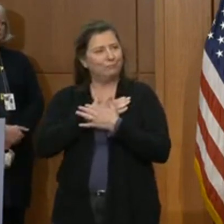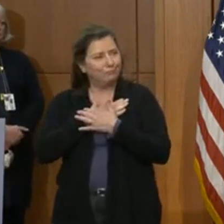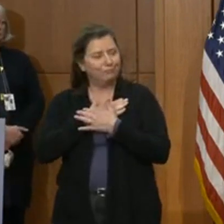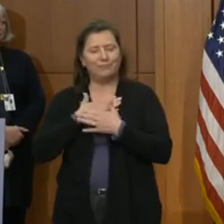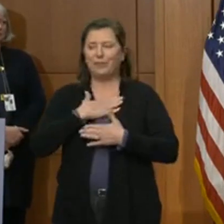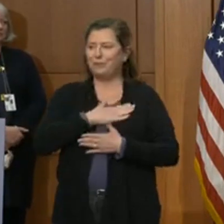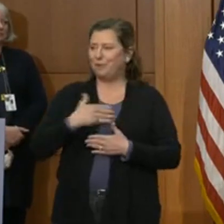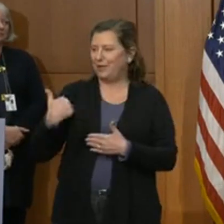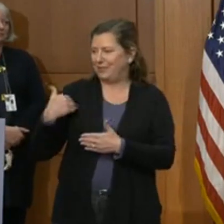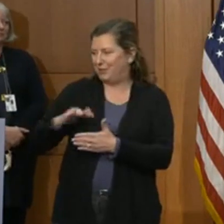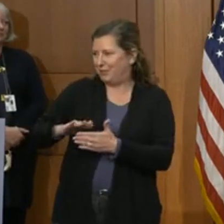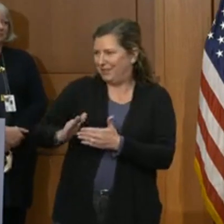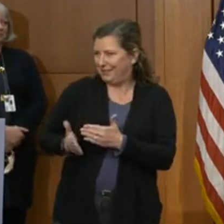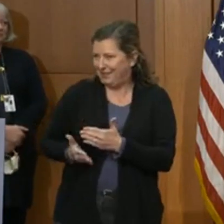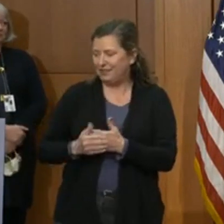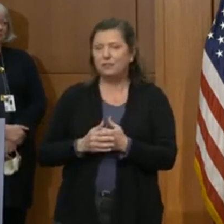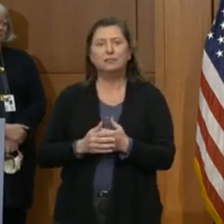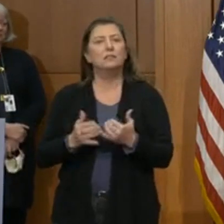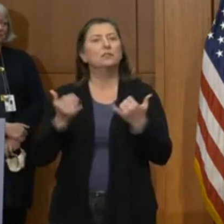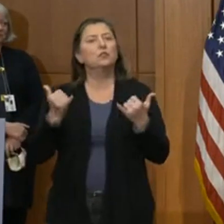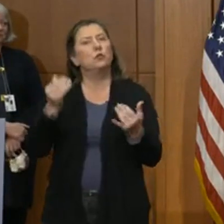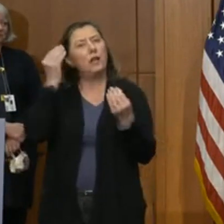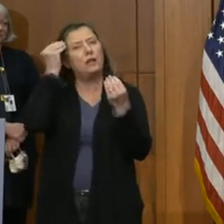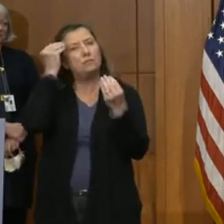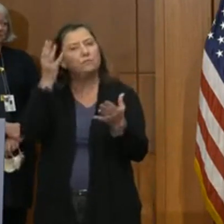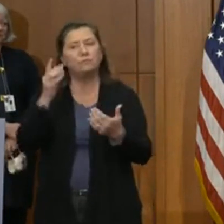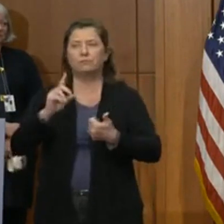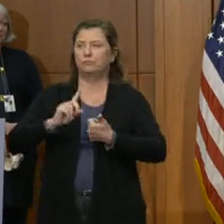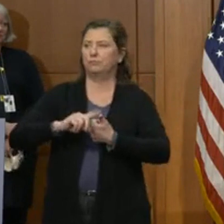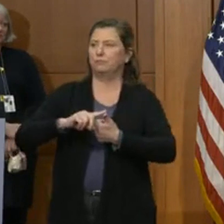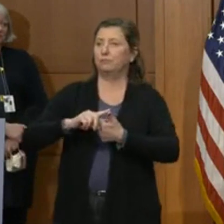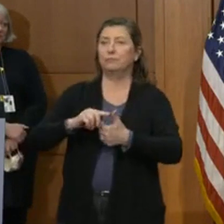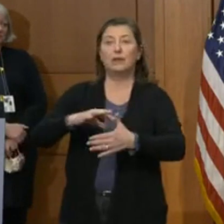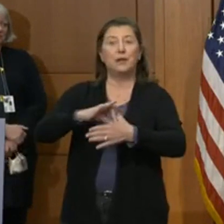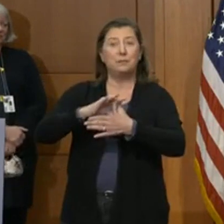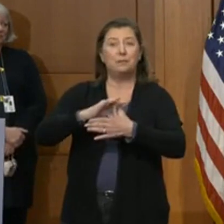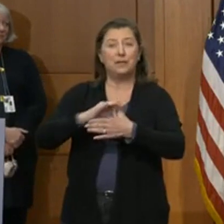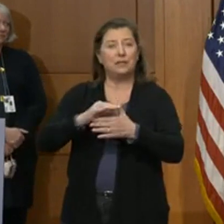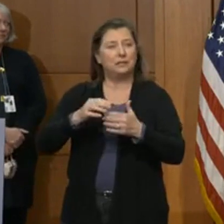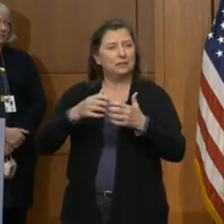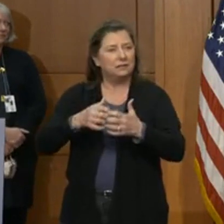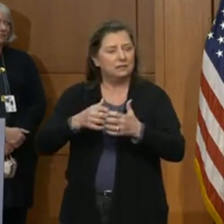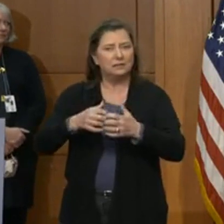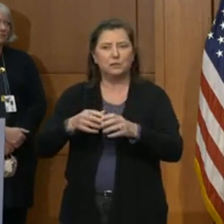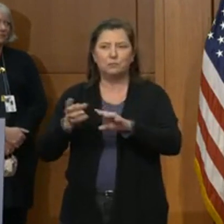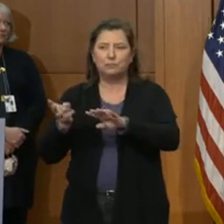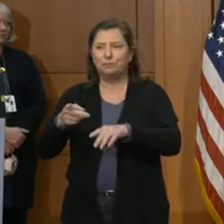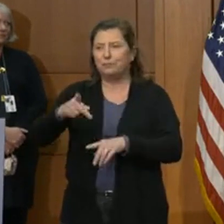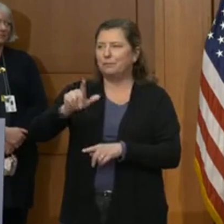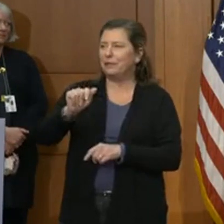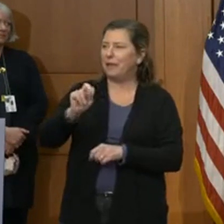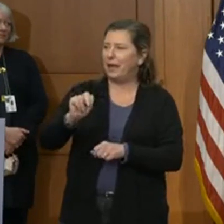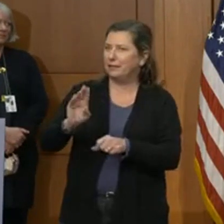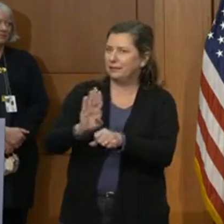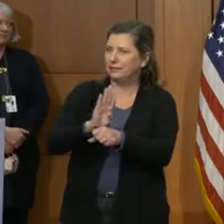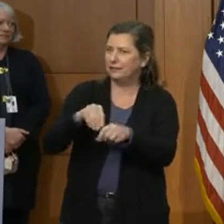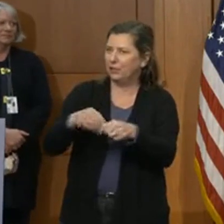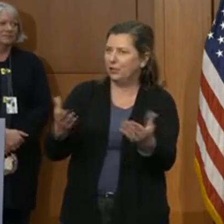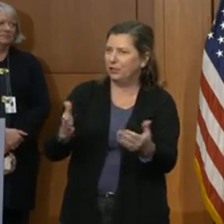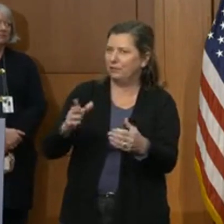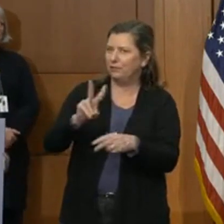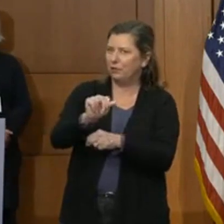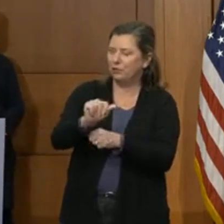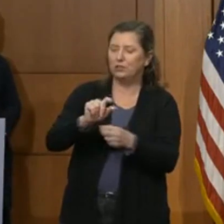and pleasant weekend. Today I want to update you on our meat processing plants in Virginia and talk